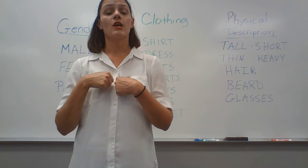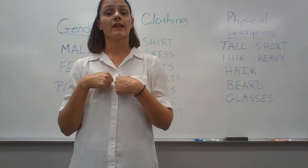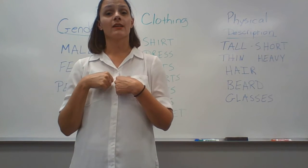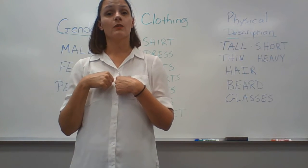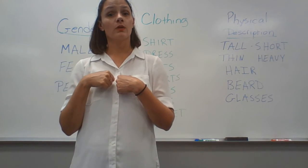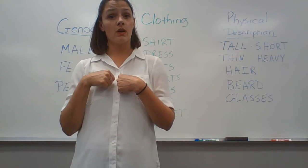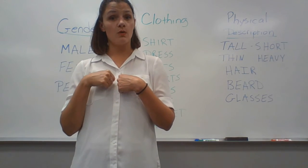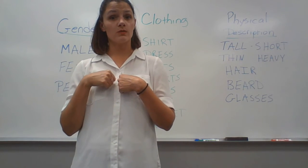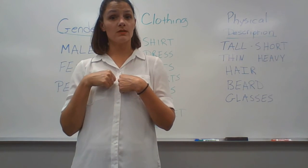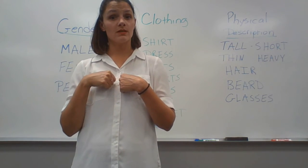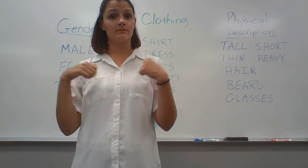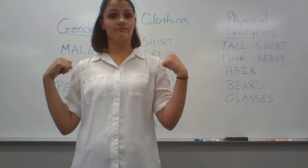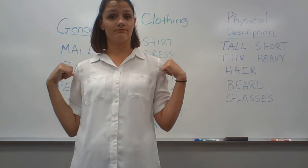Jacket or coat.